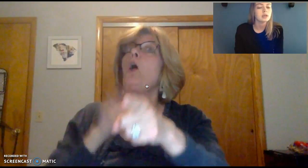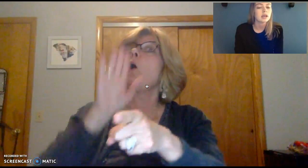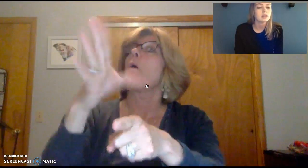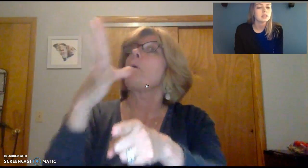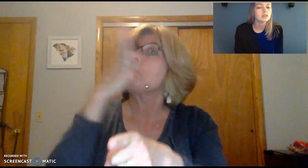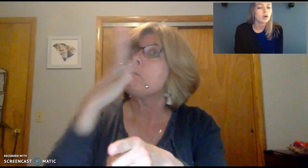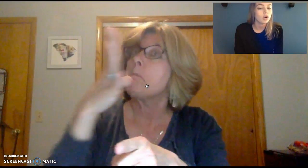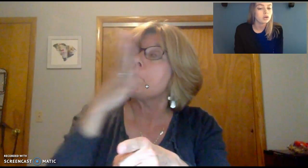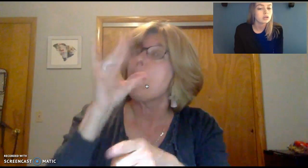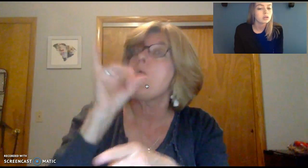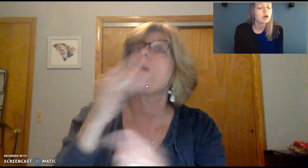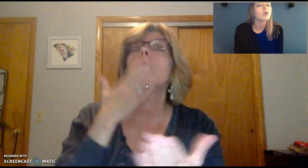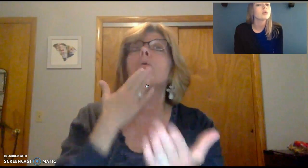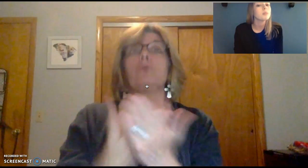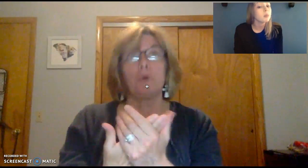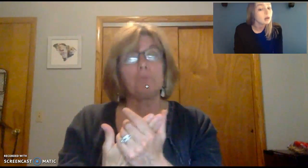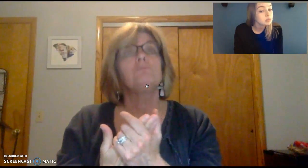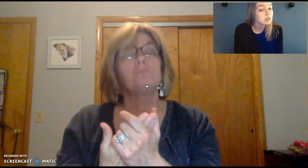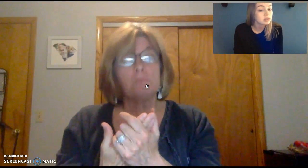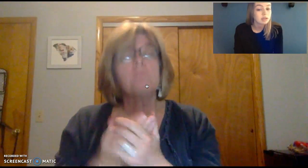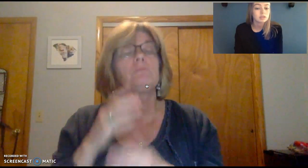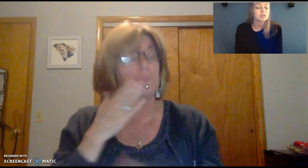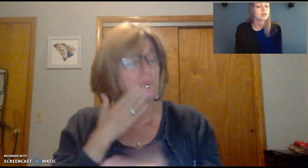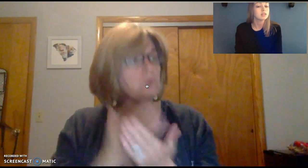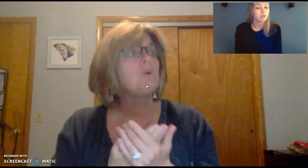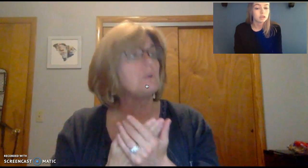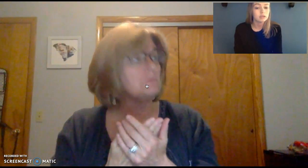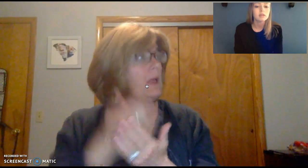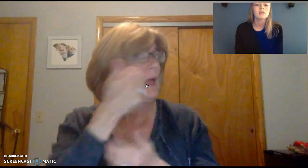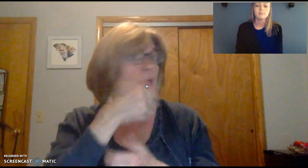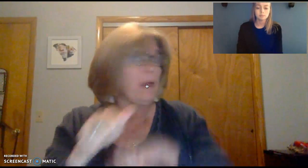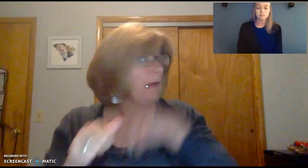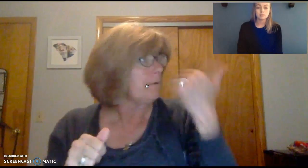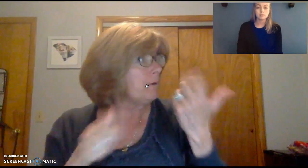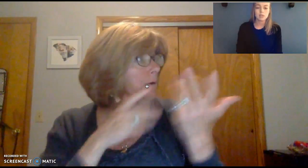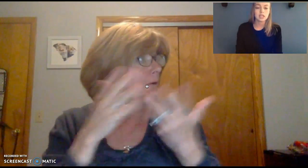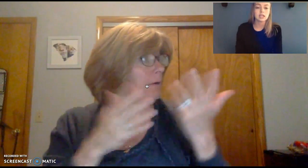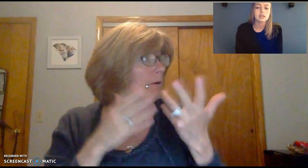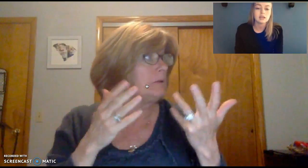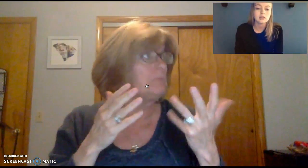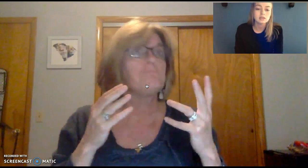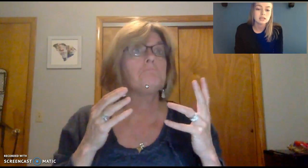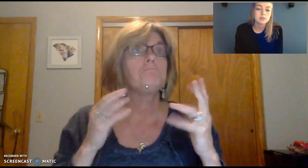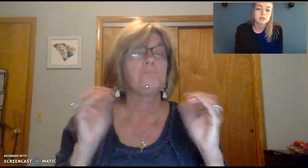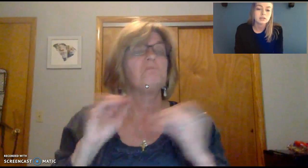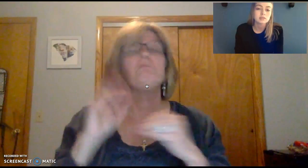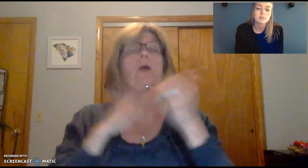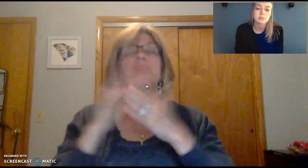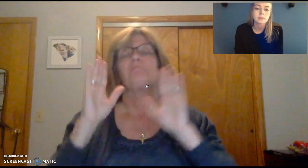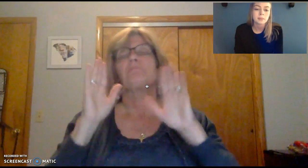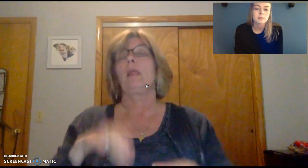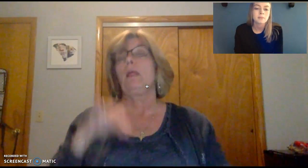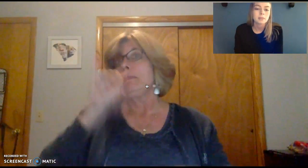who sells houses is called? Oh, your mom sells houses. That's good. Anything else? Anyone